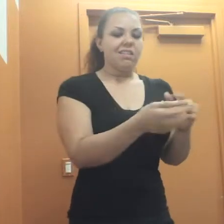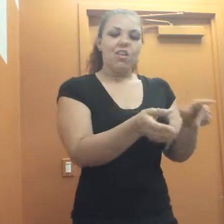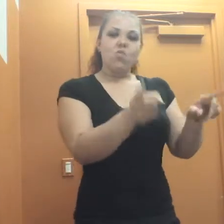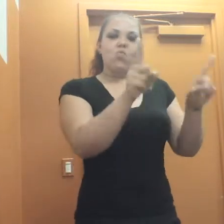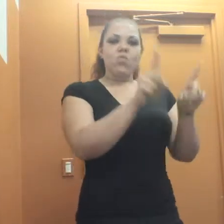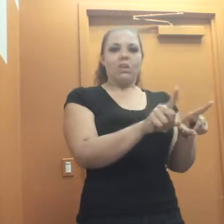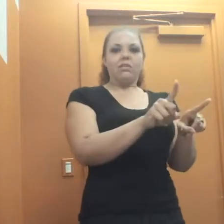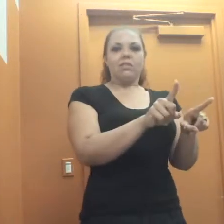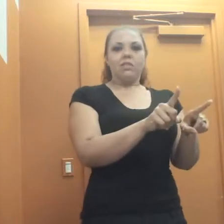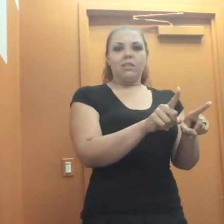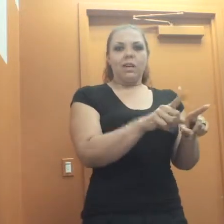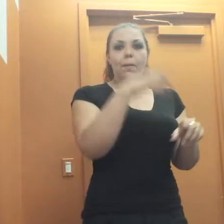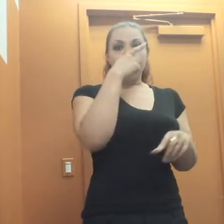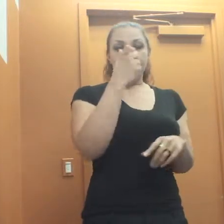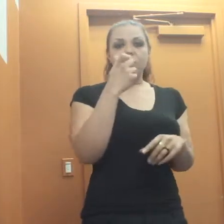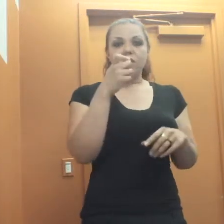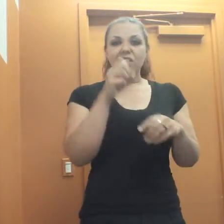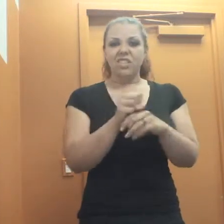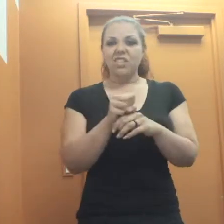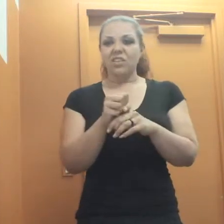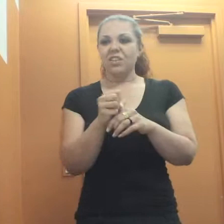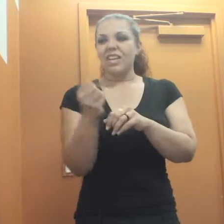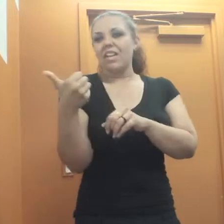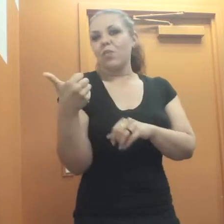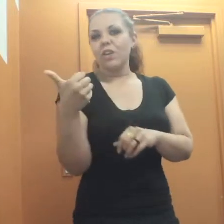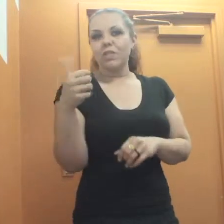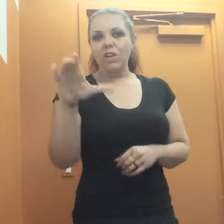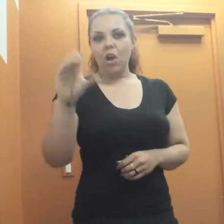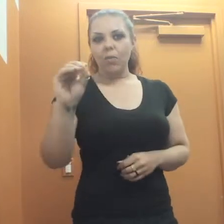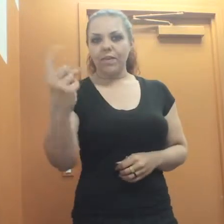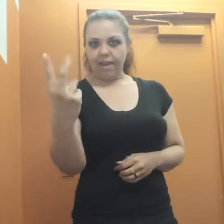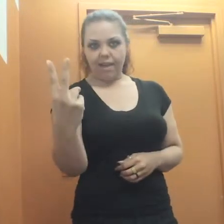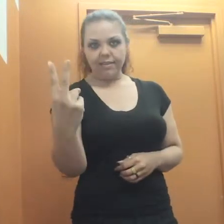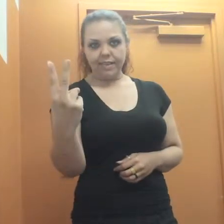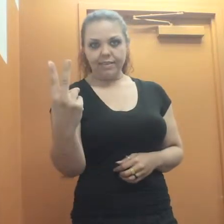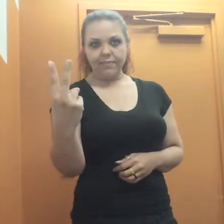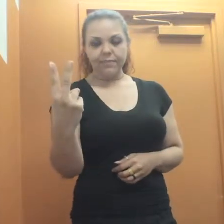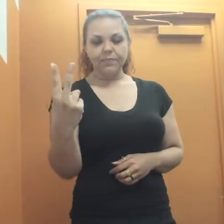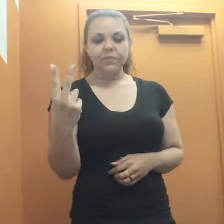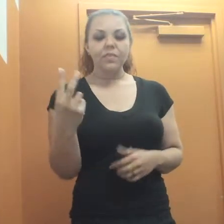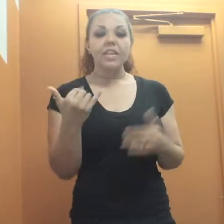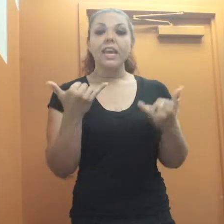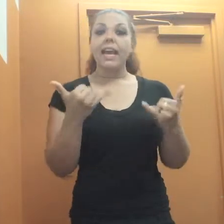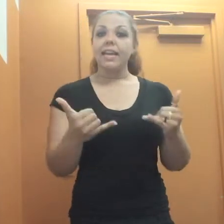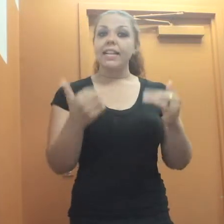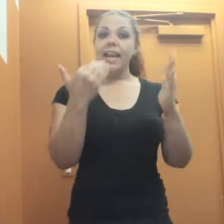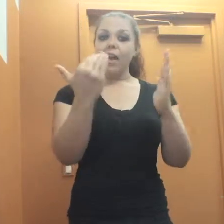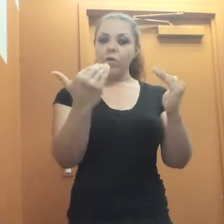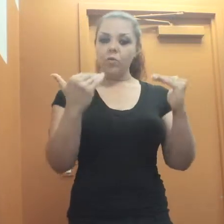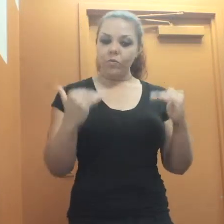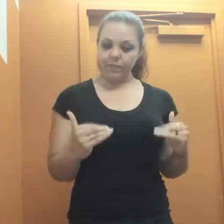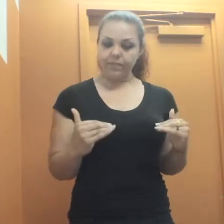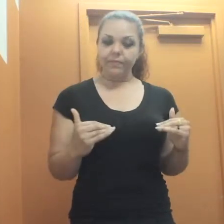dioxide. All right? Now we're going to go on to another lesson. So put your things